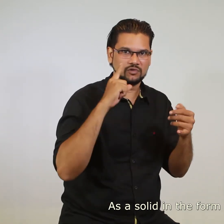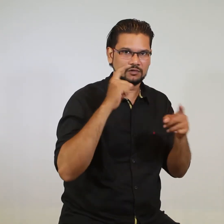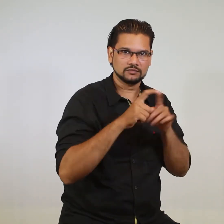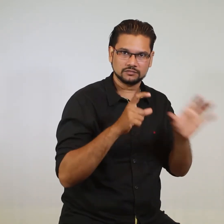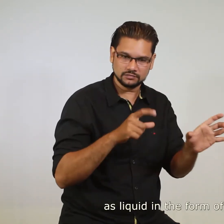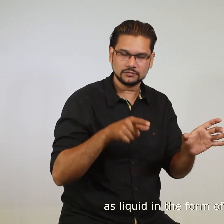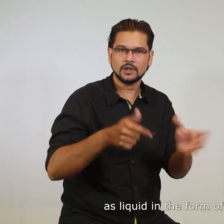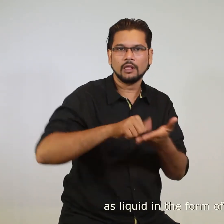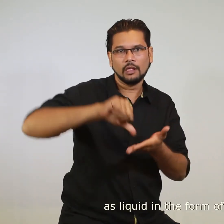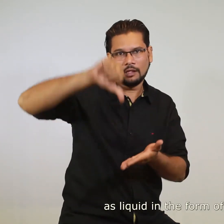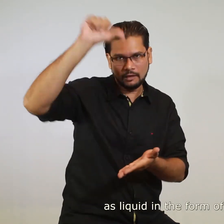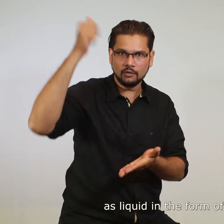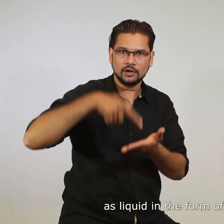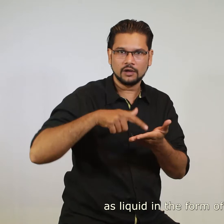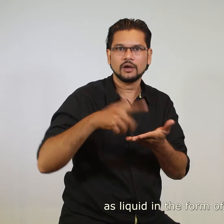as a liquid in the form of water,